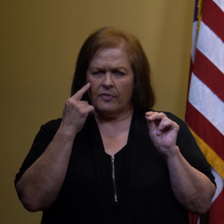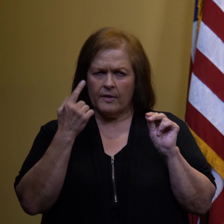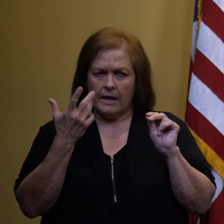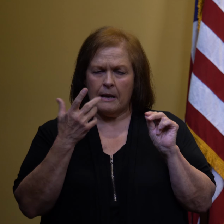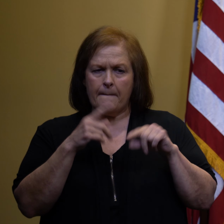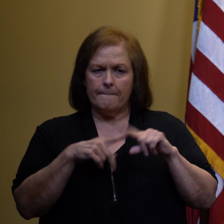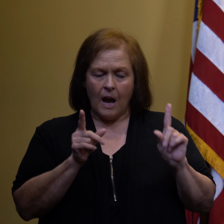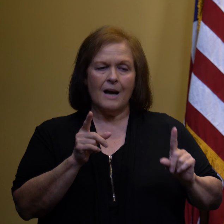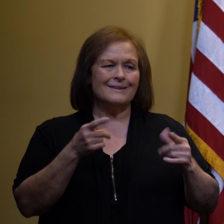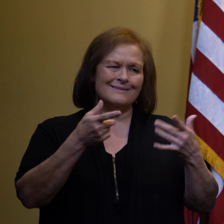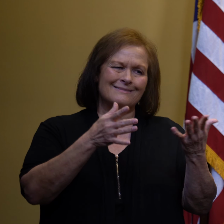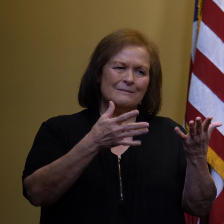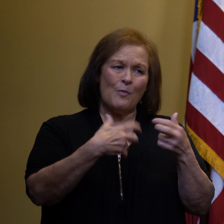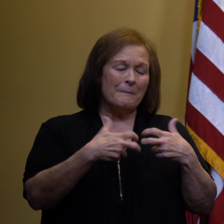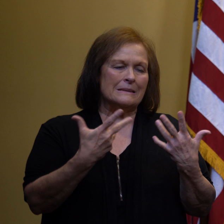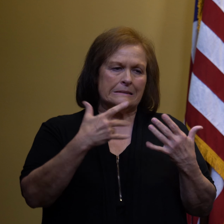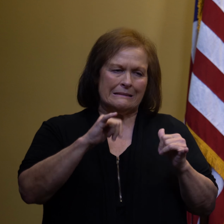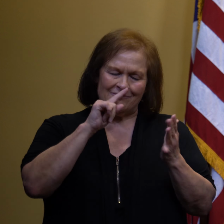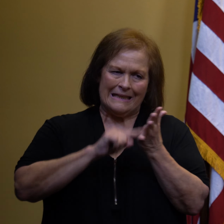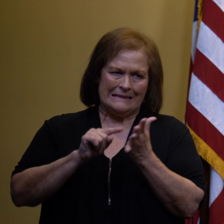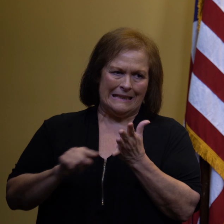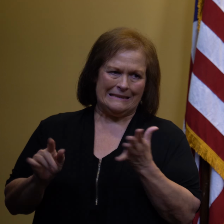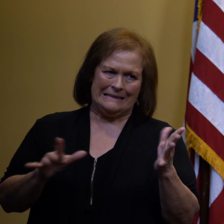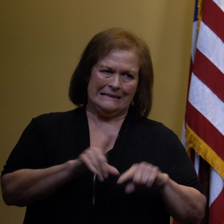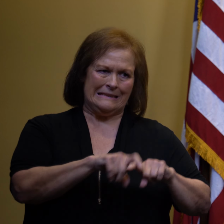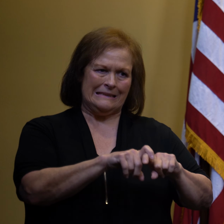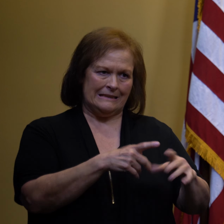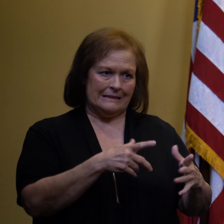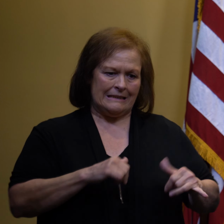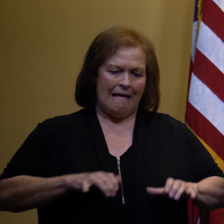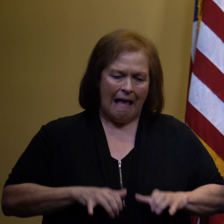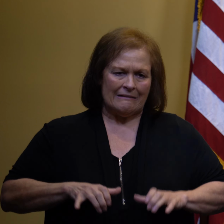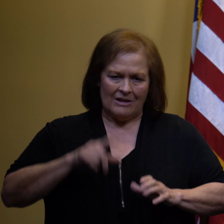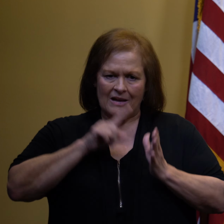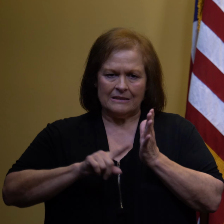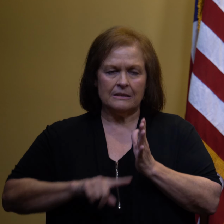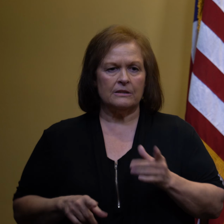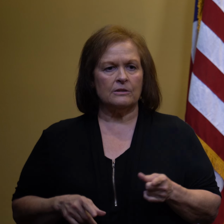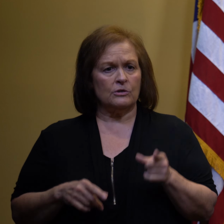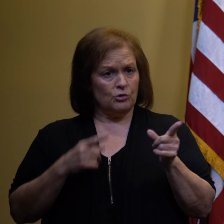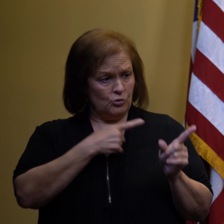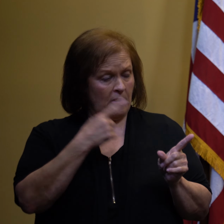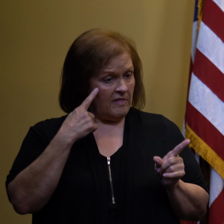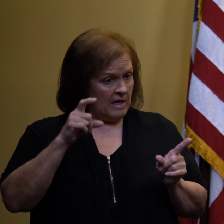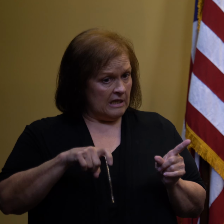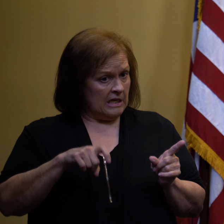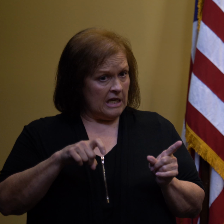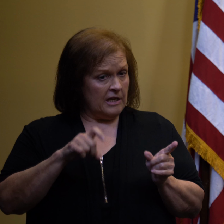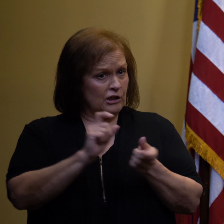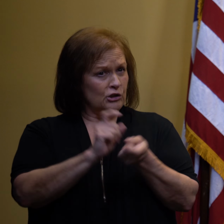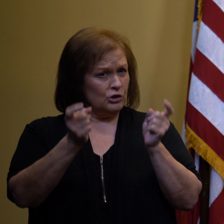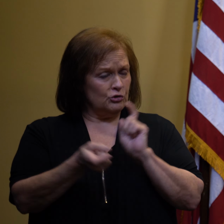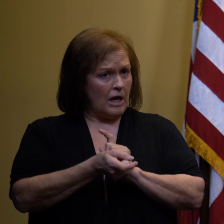these matters are under investigation and actively. Do you think there needs to be a change up or